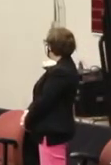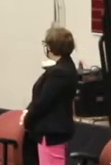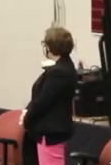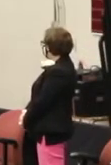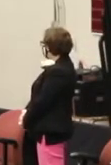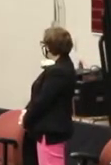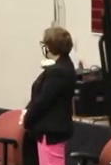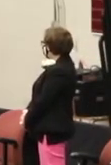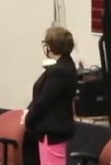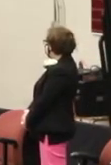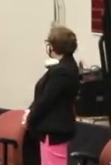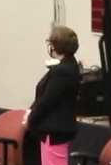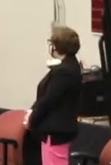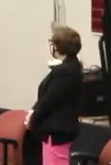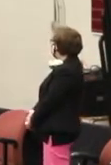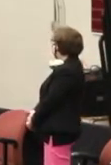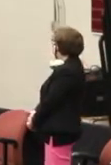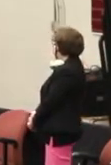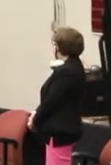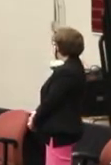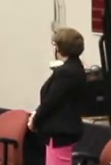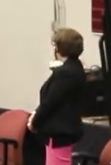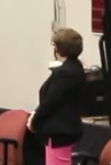Alexander Brand.